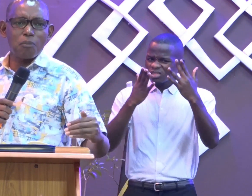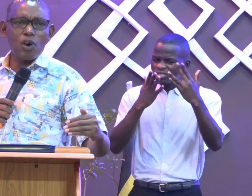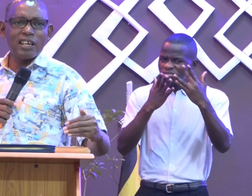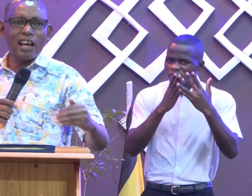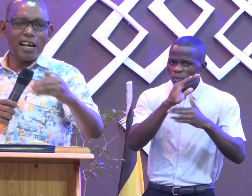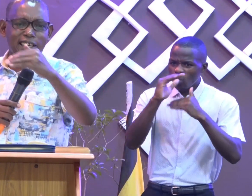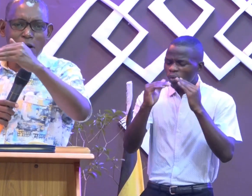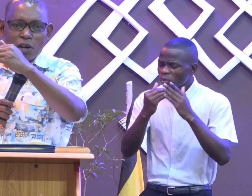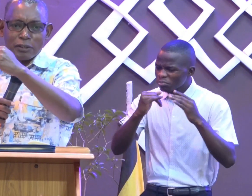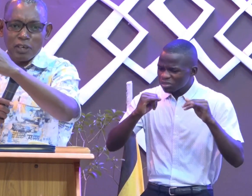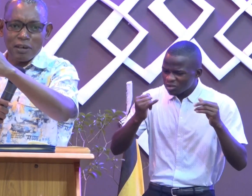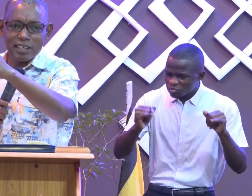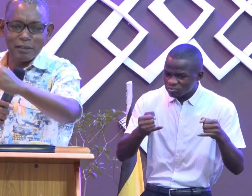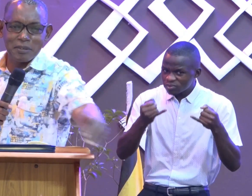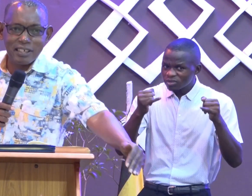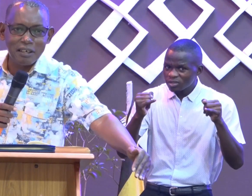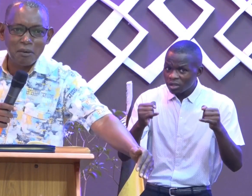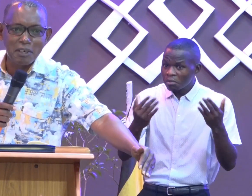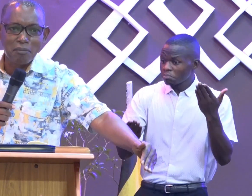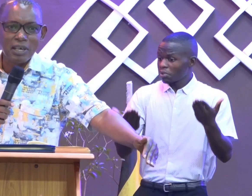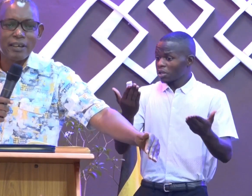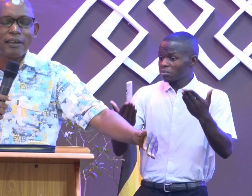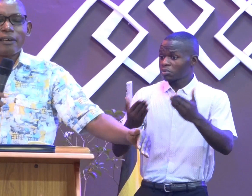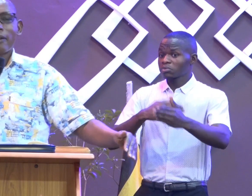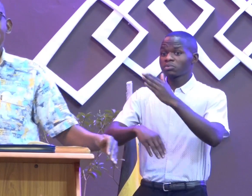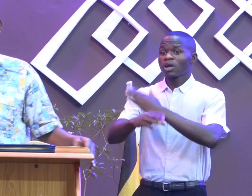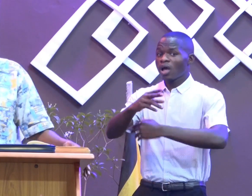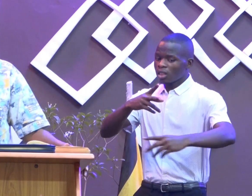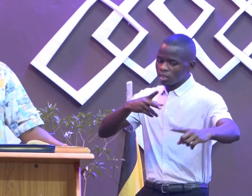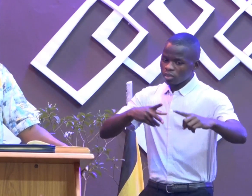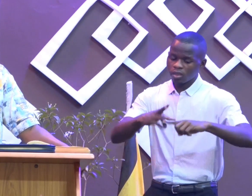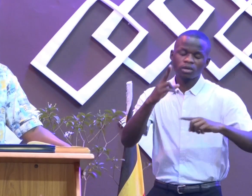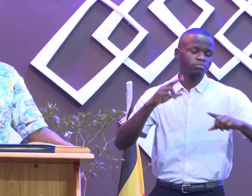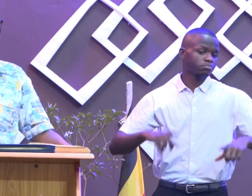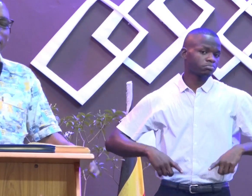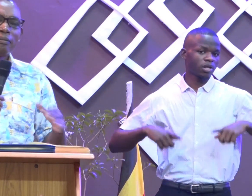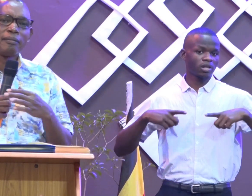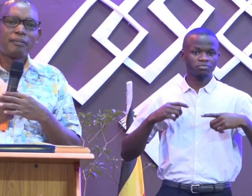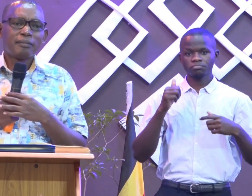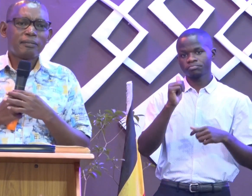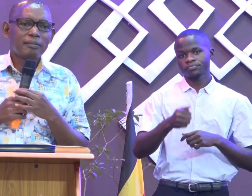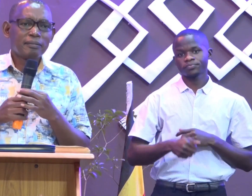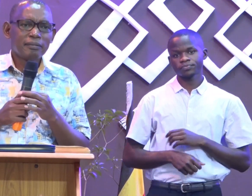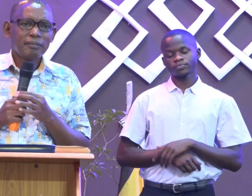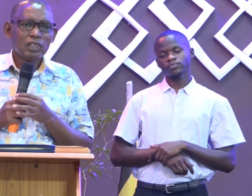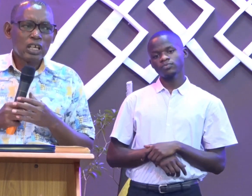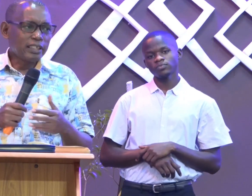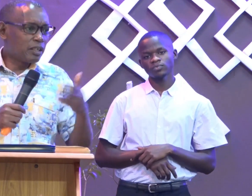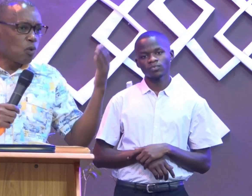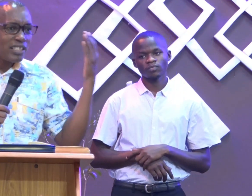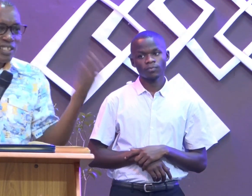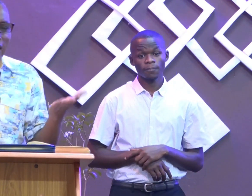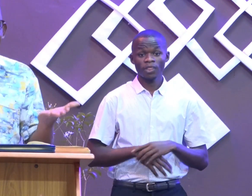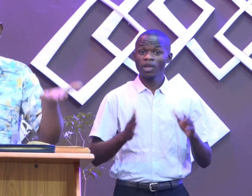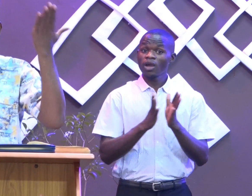Katonda zamuwadde ate awo Katonda wagenda okusalirako bulamu bwe. I didn't know that amid is the many plans God had given him, that's when he's going to take his life.